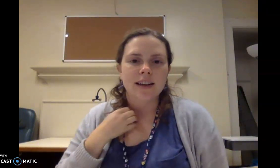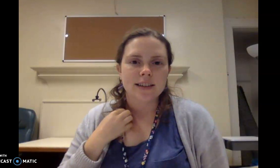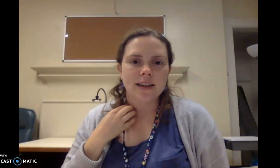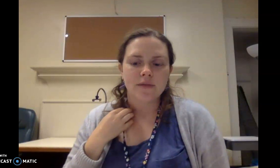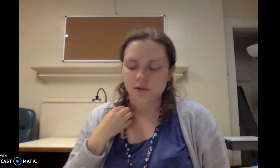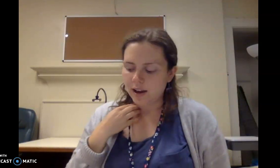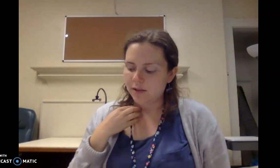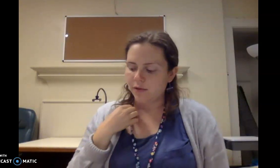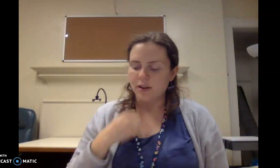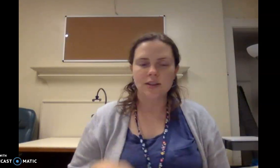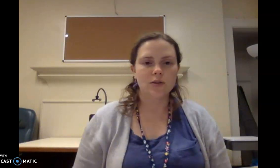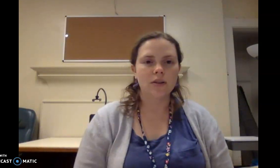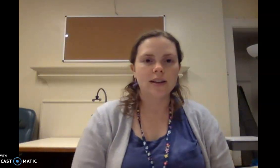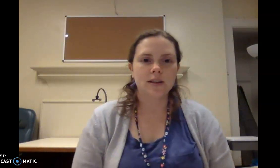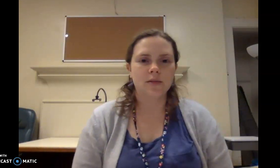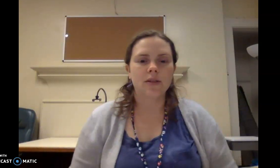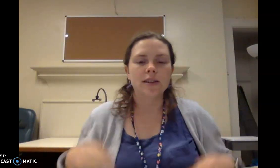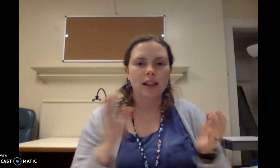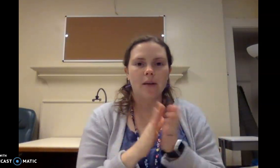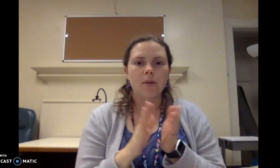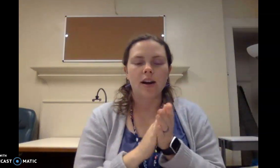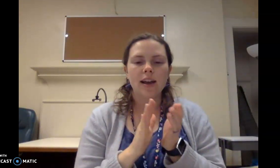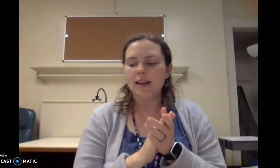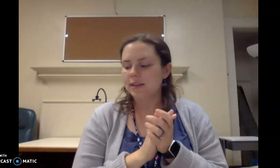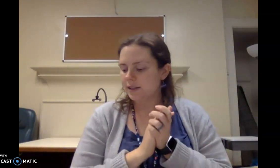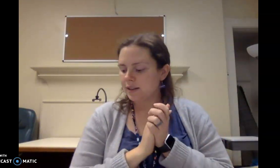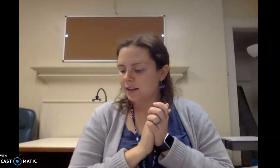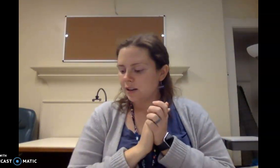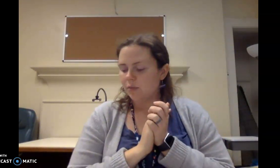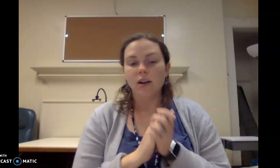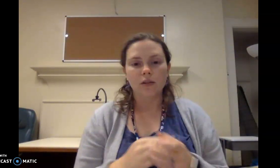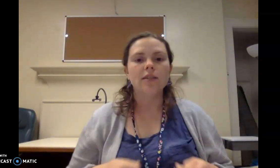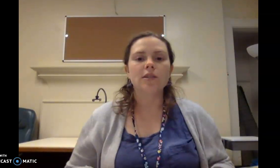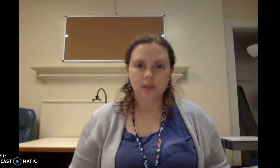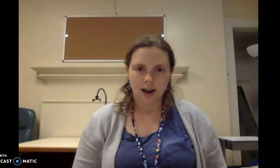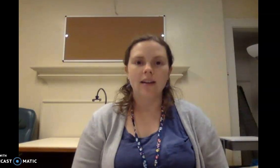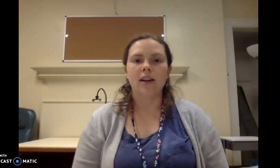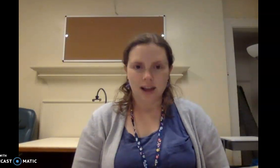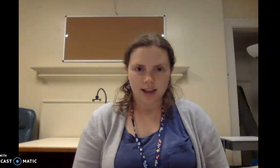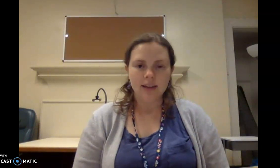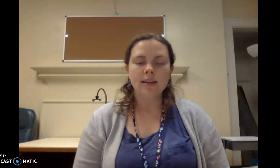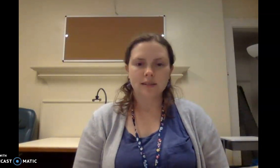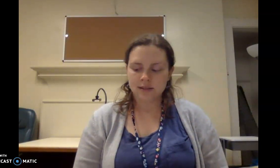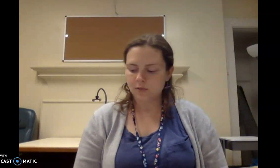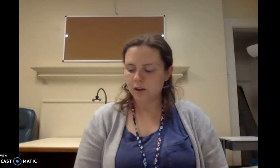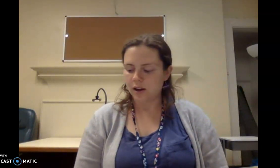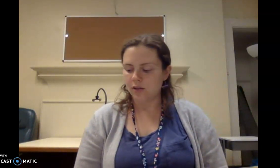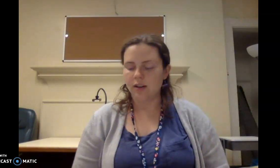is If You're Ready for a Story. So we're going to clap our hands. We are going to nod our head. We are going